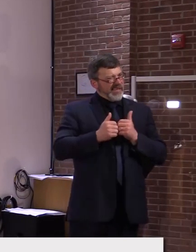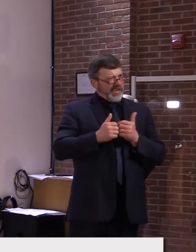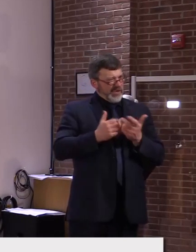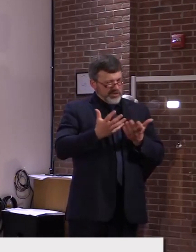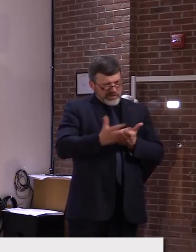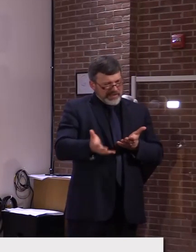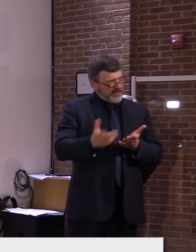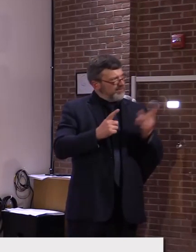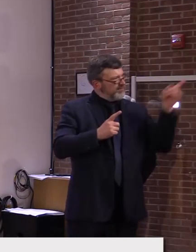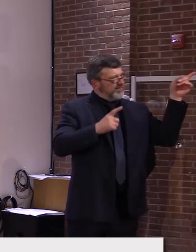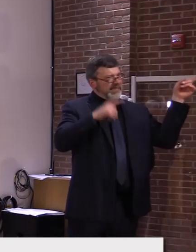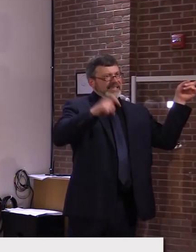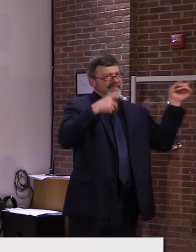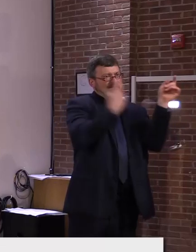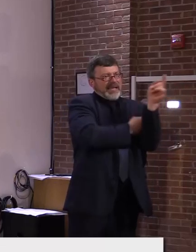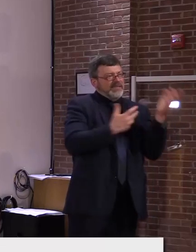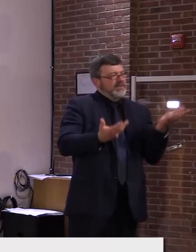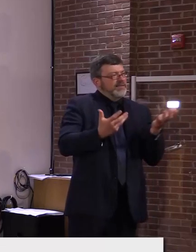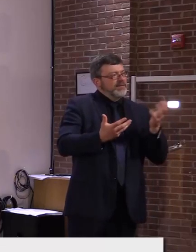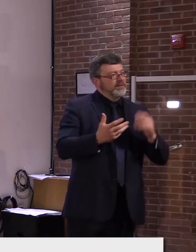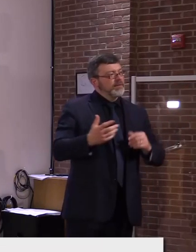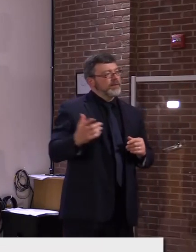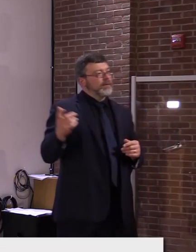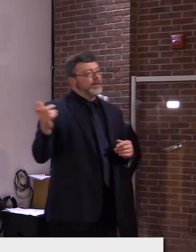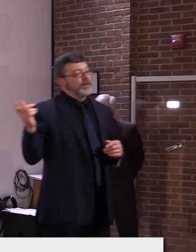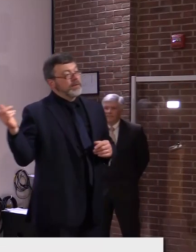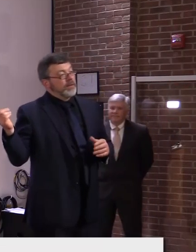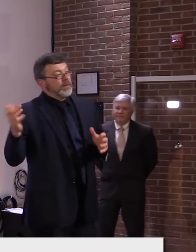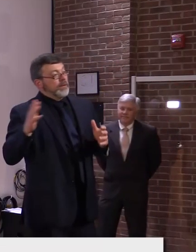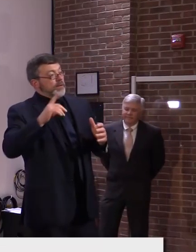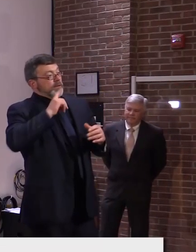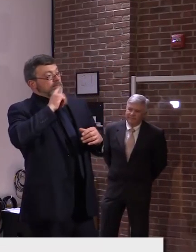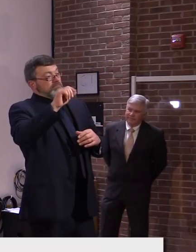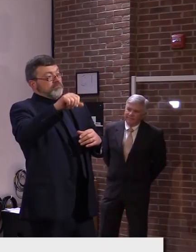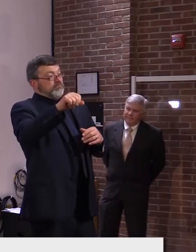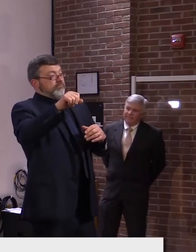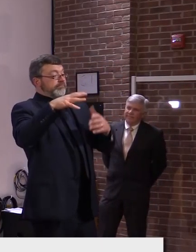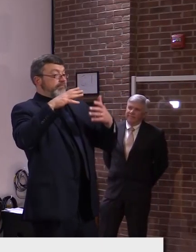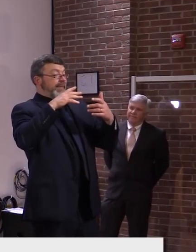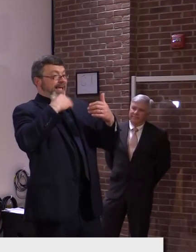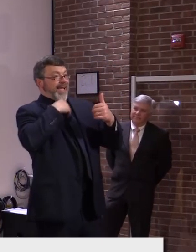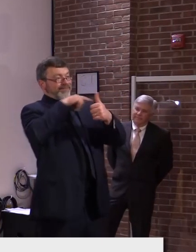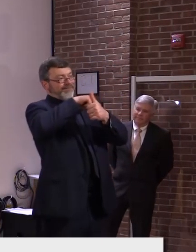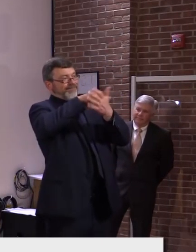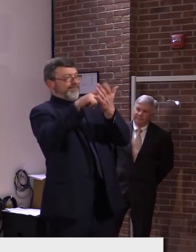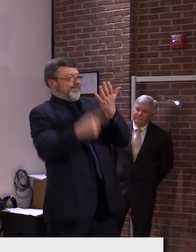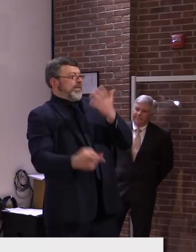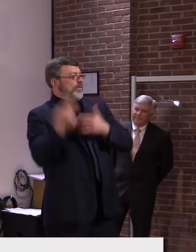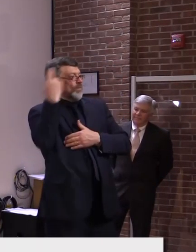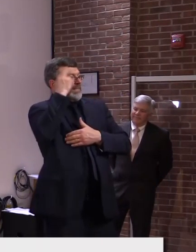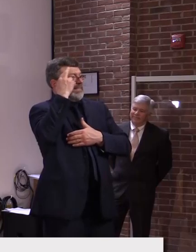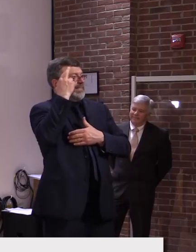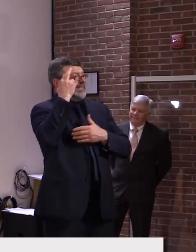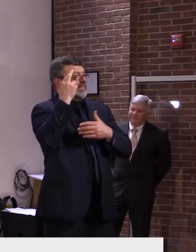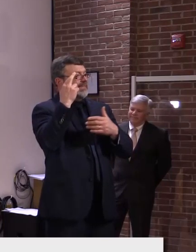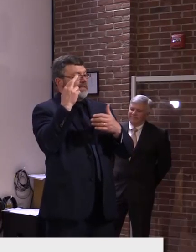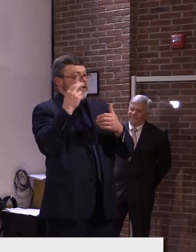So you're right. There's a moral and ethical reason. There's also a practical reason, and there's a selfish reason, all wrapped up together.